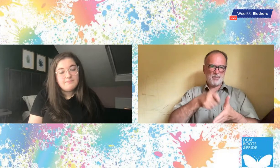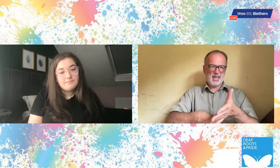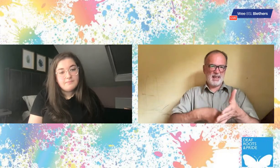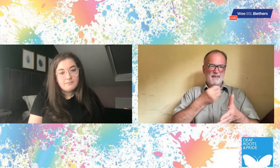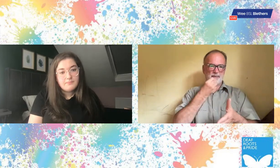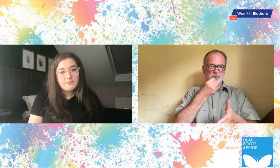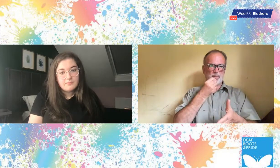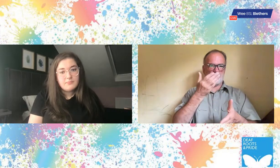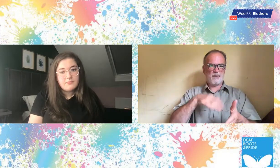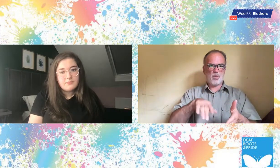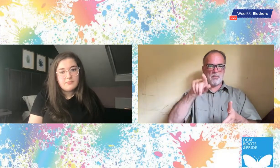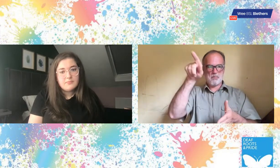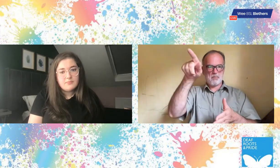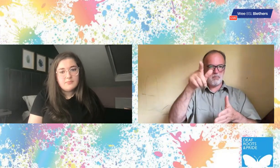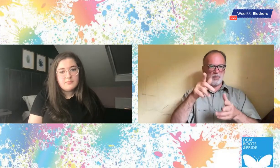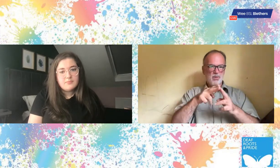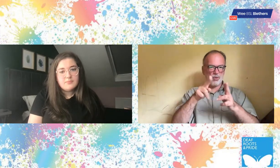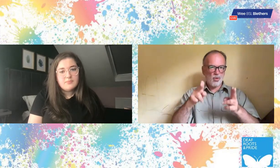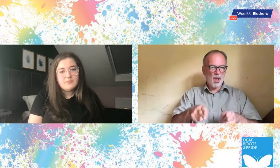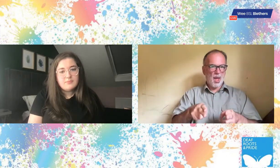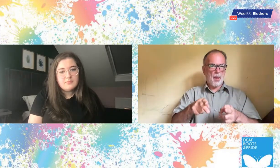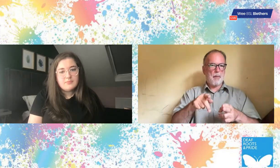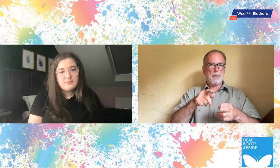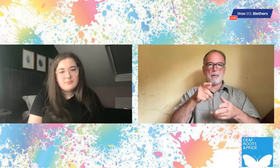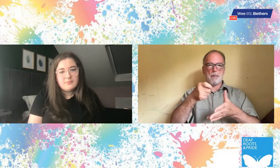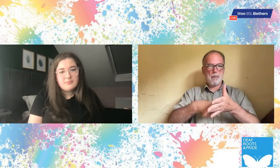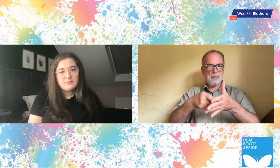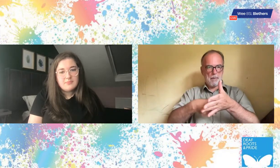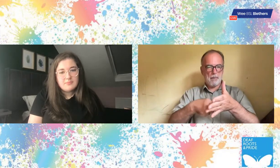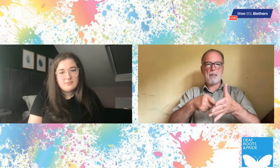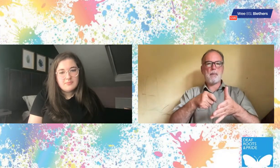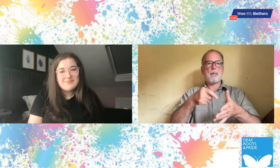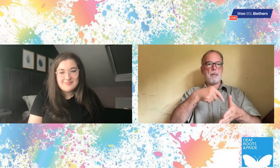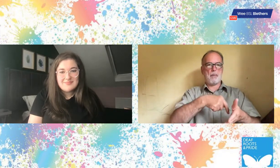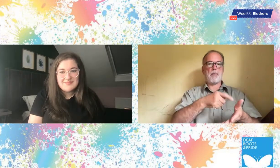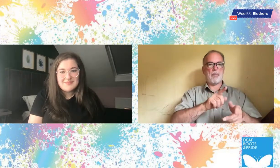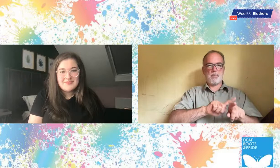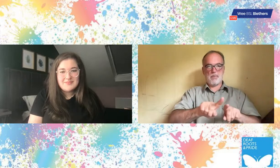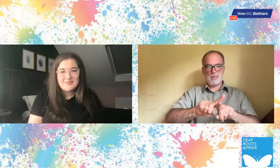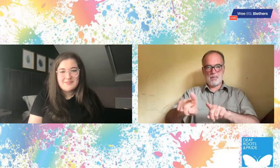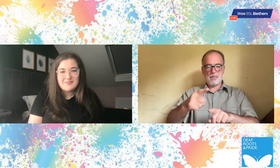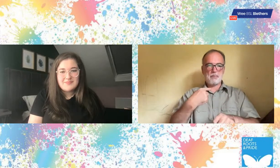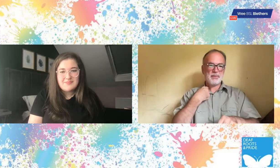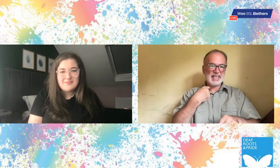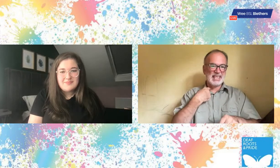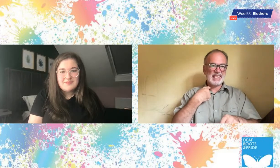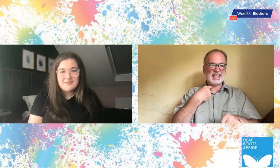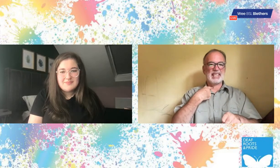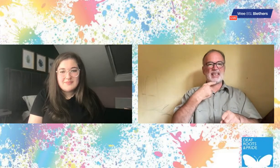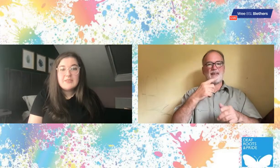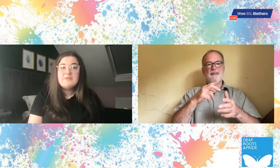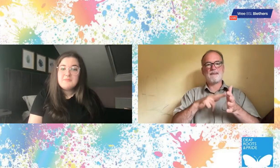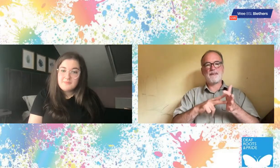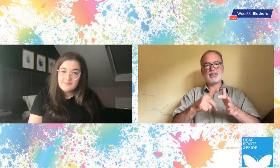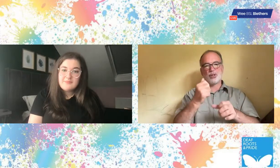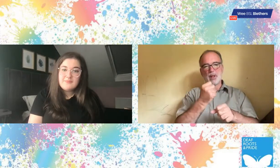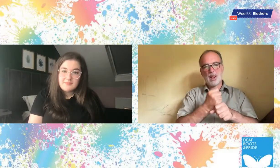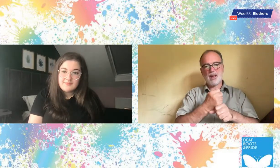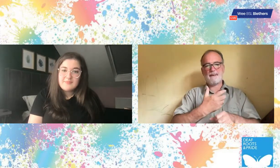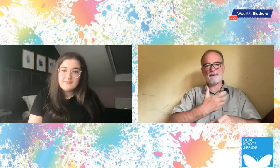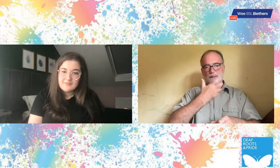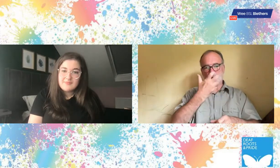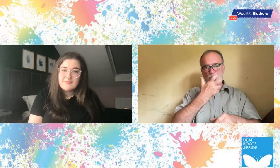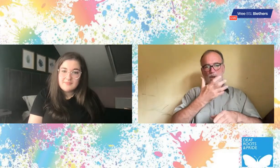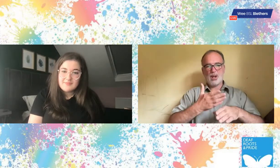Sure. Well, feeding the animals is incredibly expensive. If you buy food Oh, from a shop, there's so many